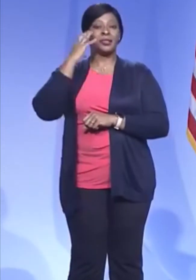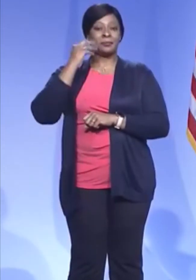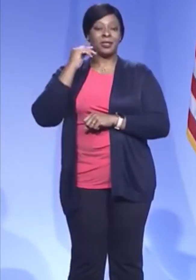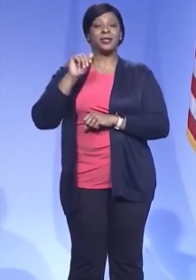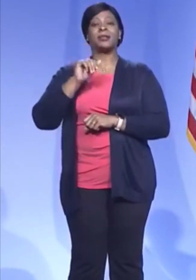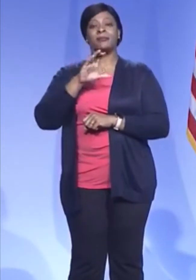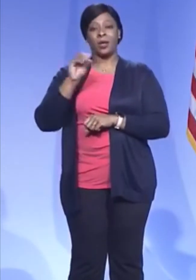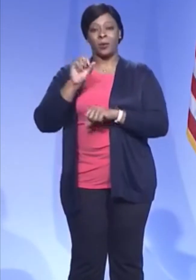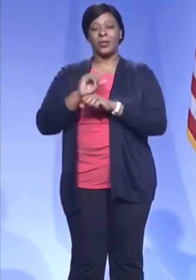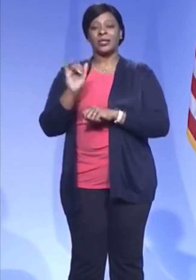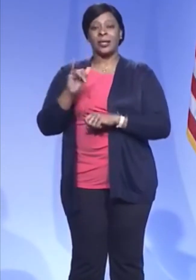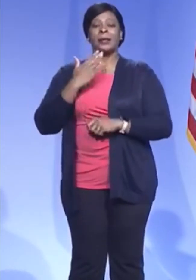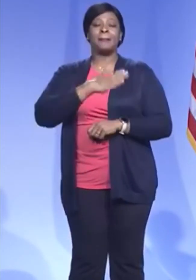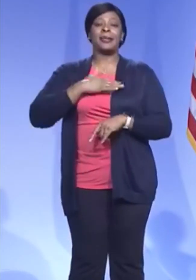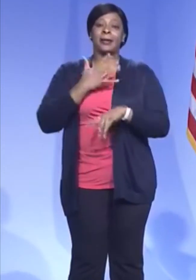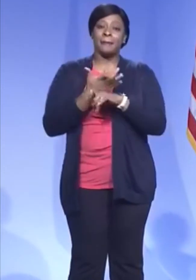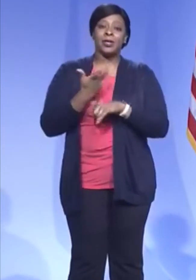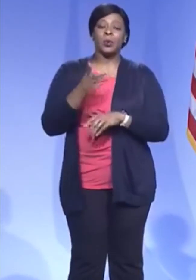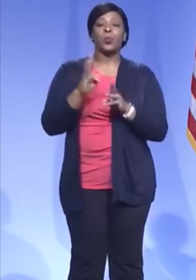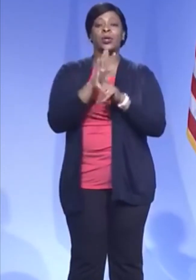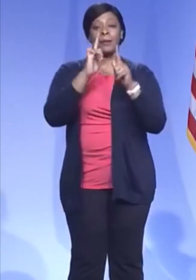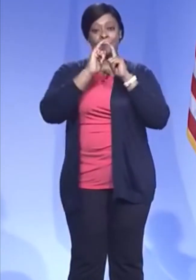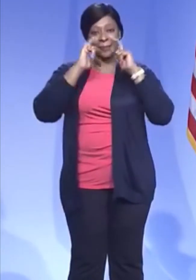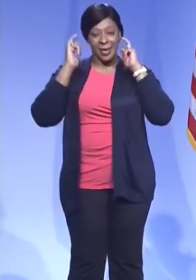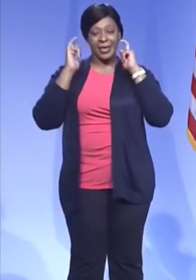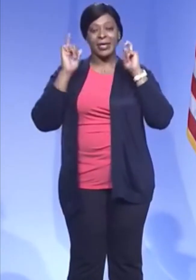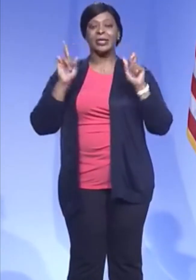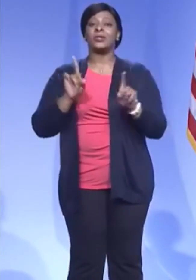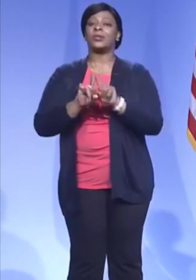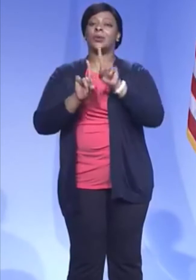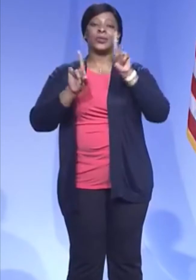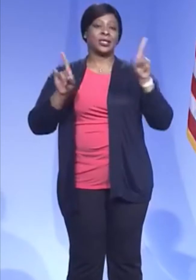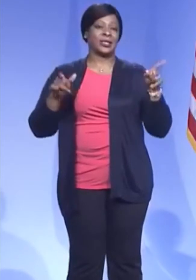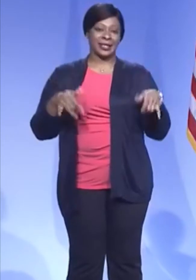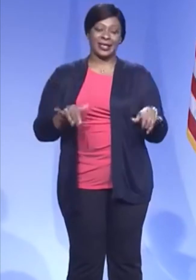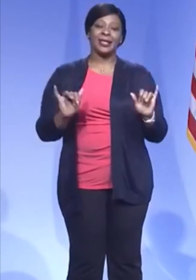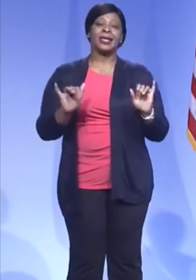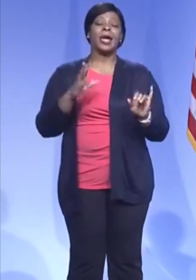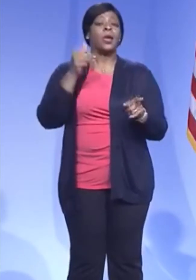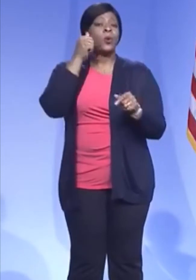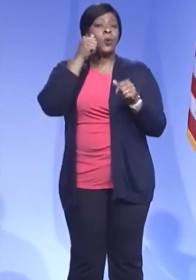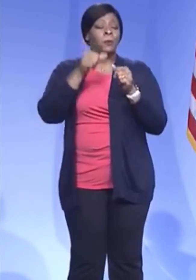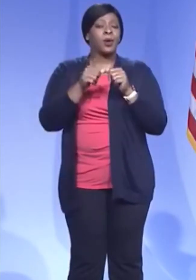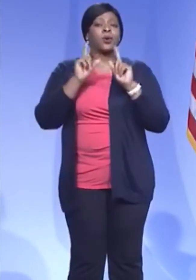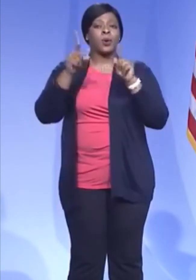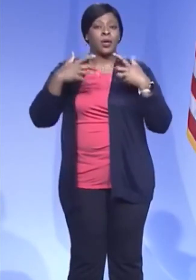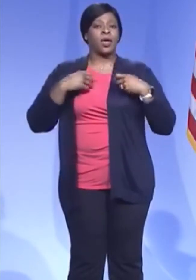die. Please, I beg you, wear your mask, social distance, and remember, go to the